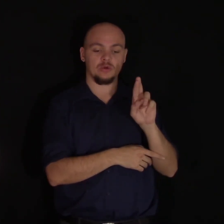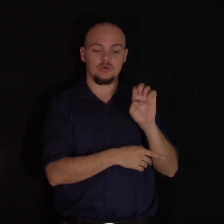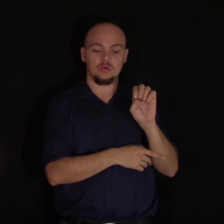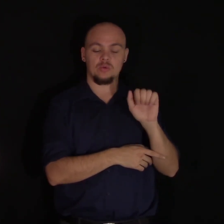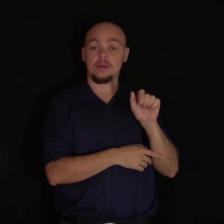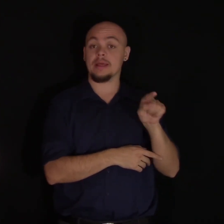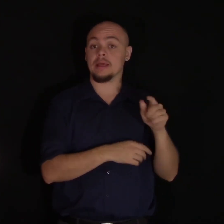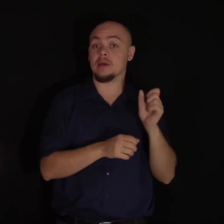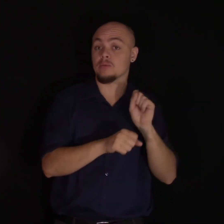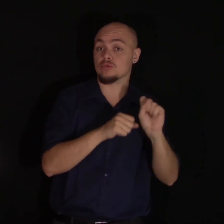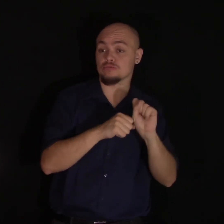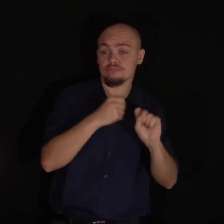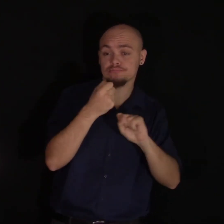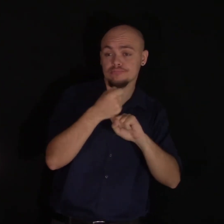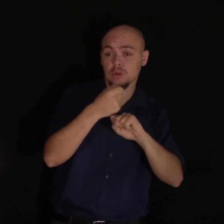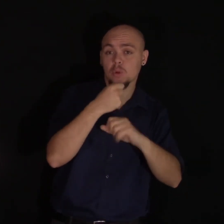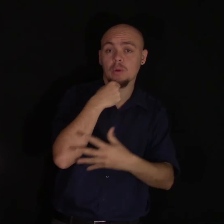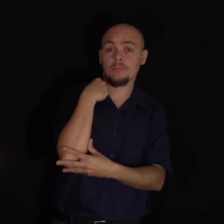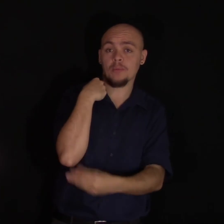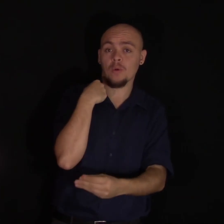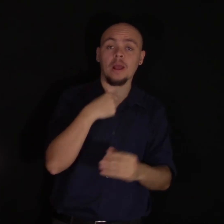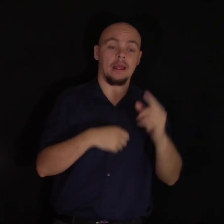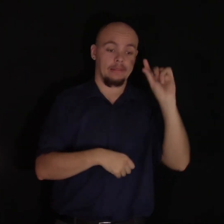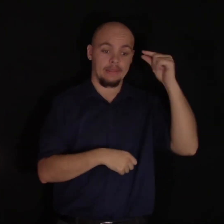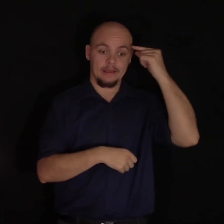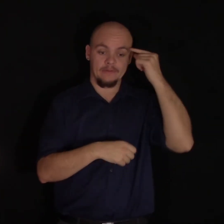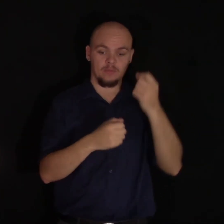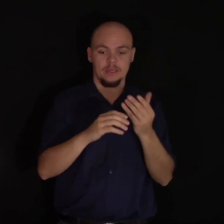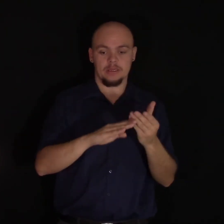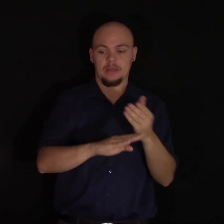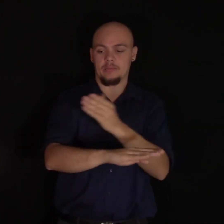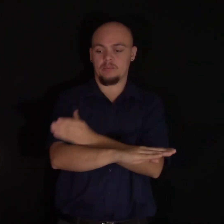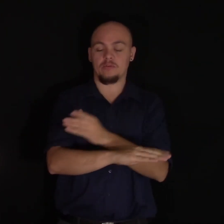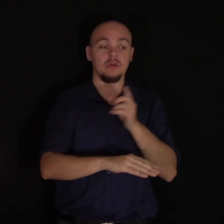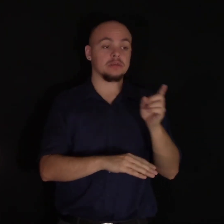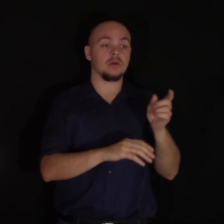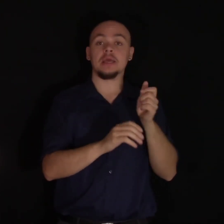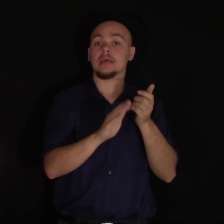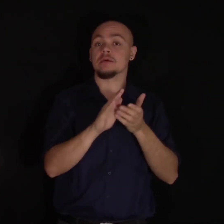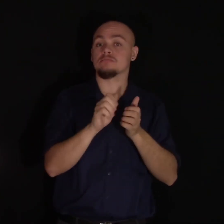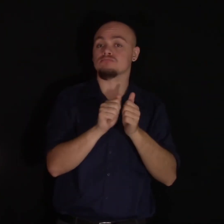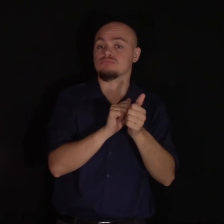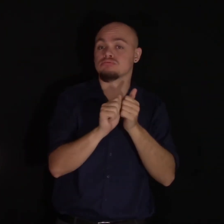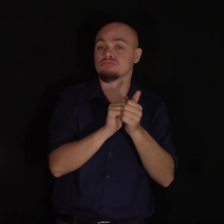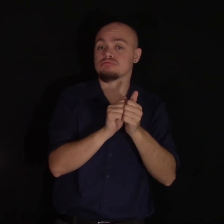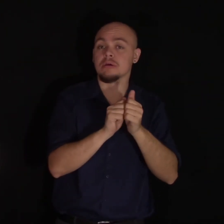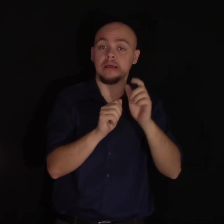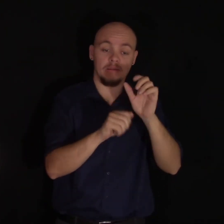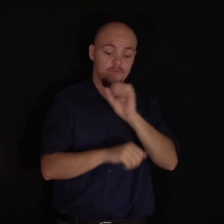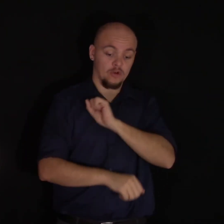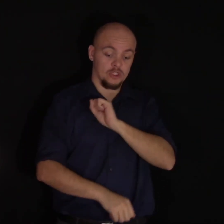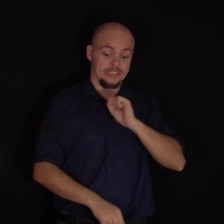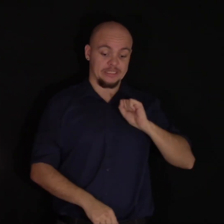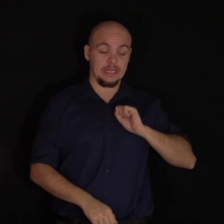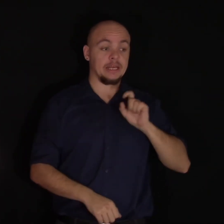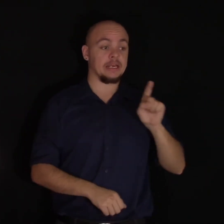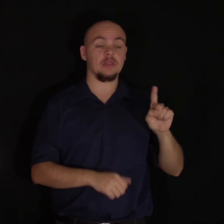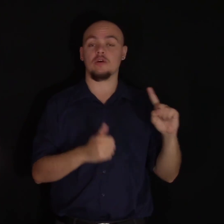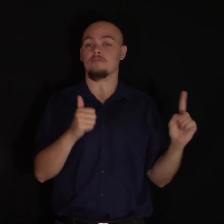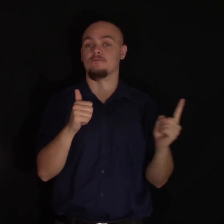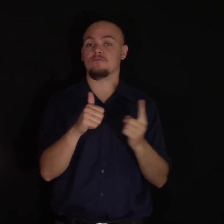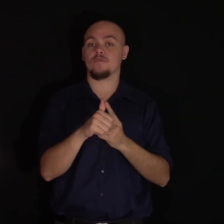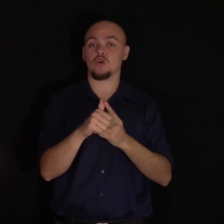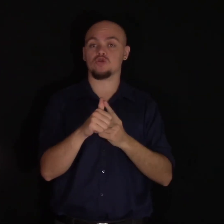for the poor and improve his own government, so he decided to run for Senate. He became Kenya's first openly gay